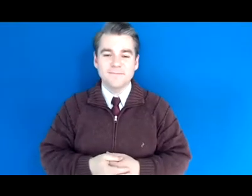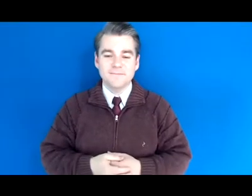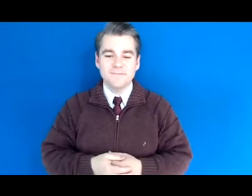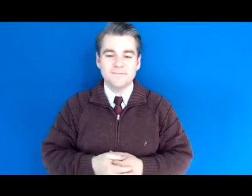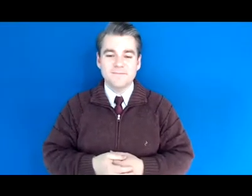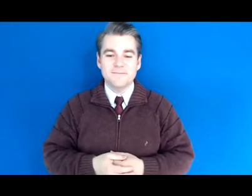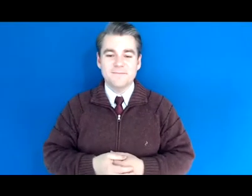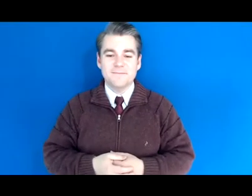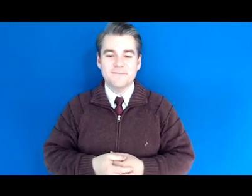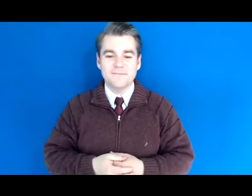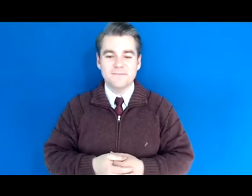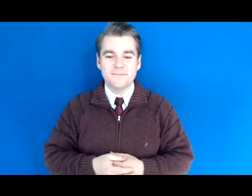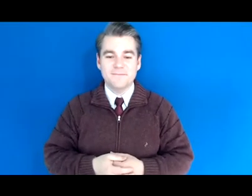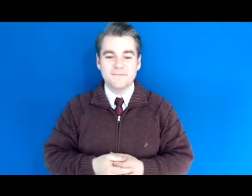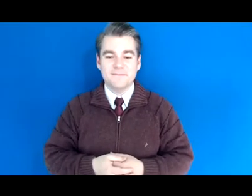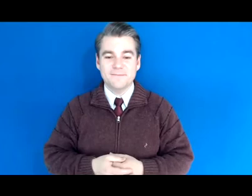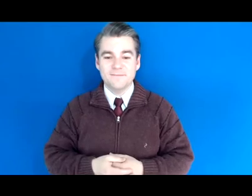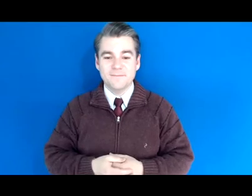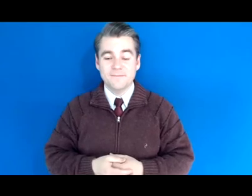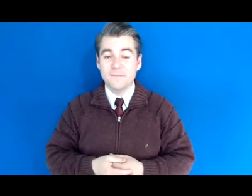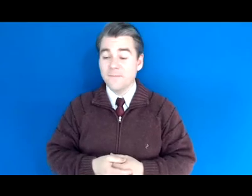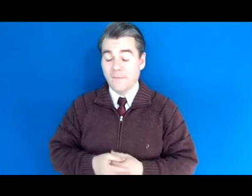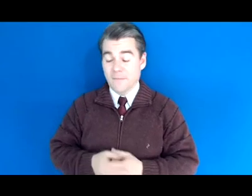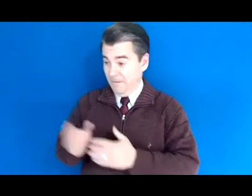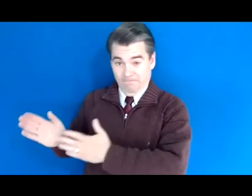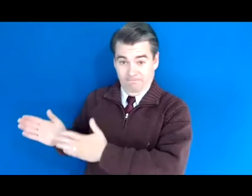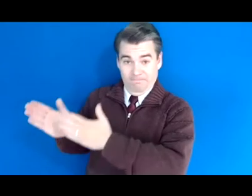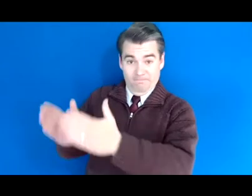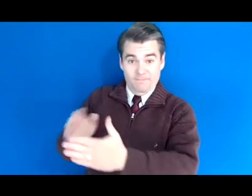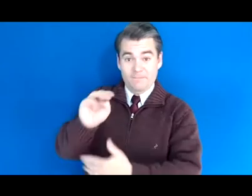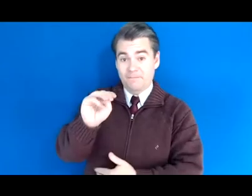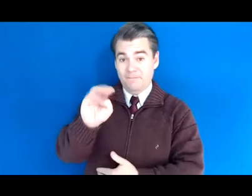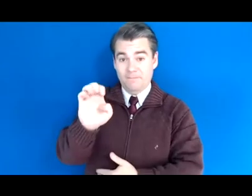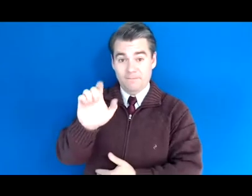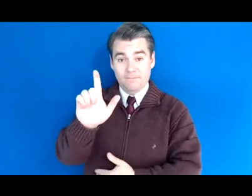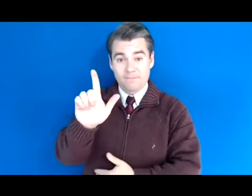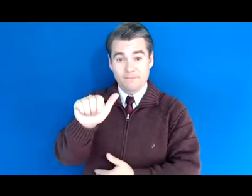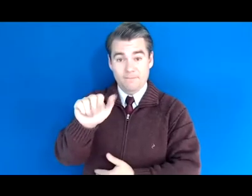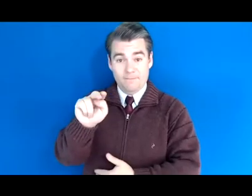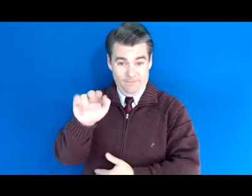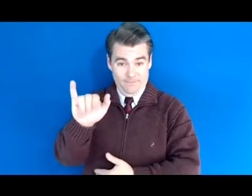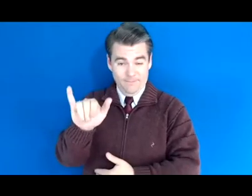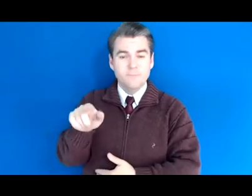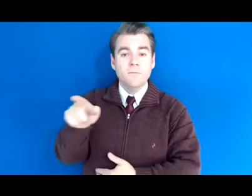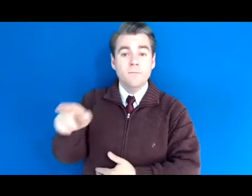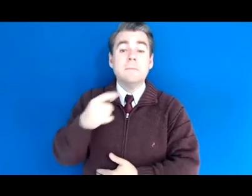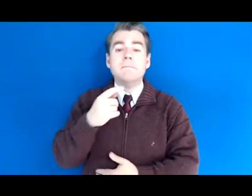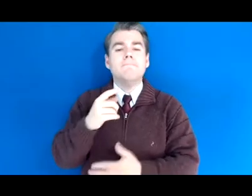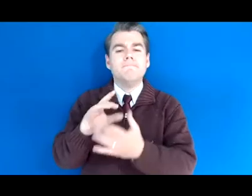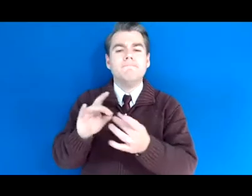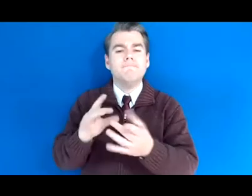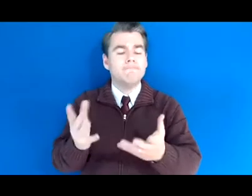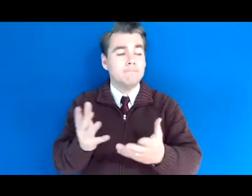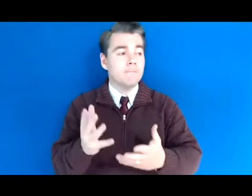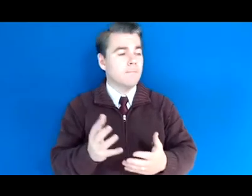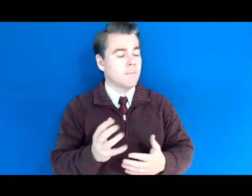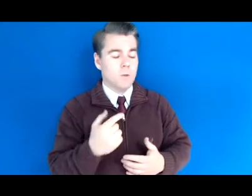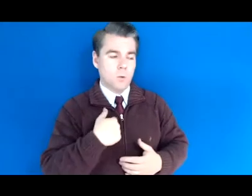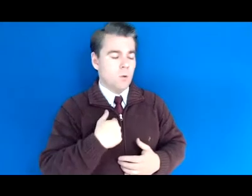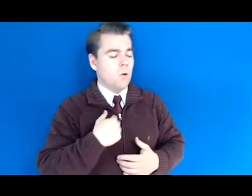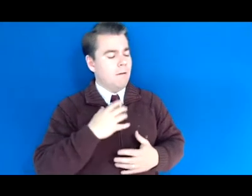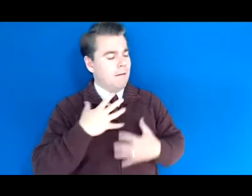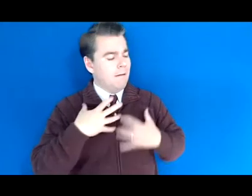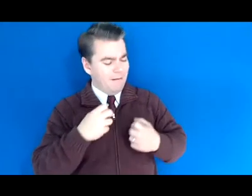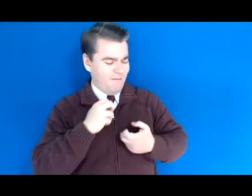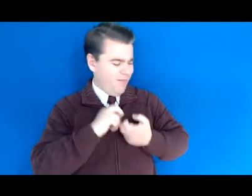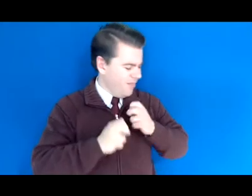And this is Melanie. Melanie says, for the 9 years that I experienced health issues, I